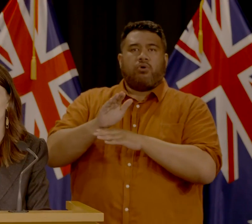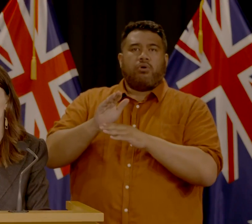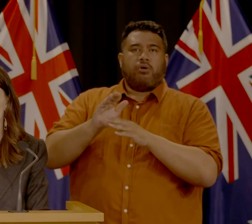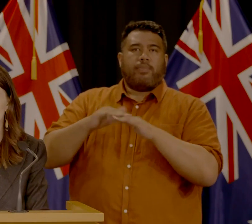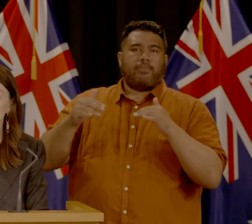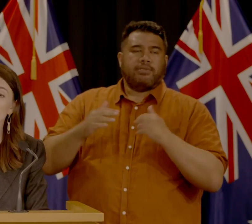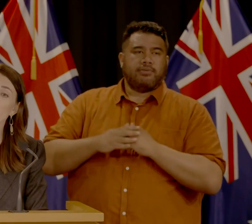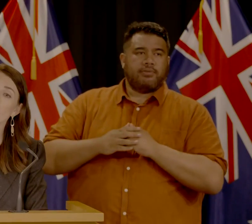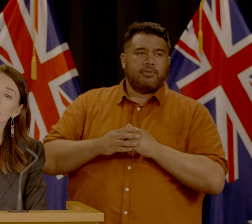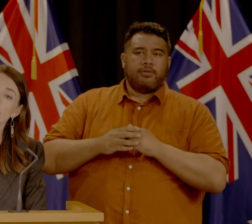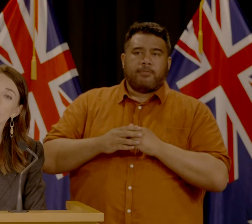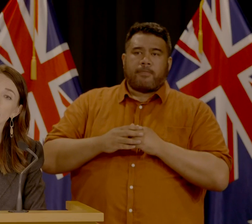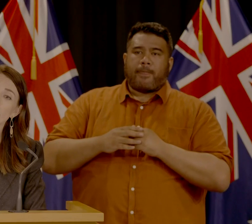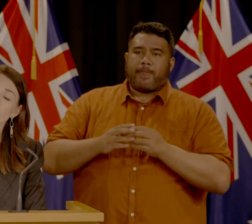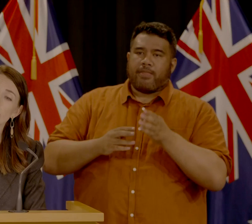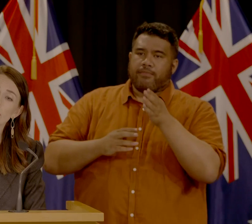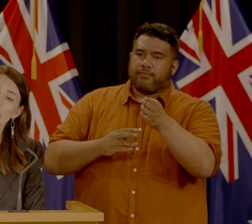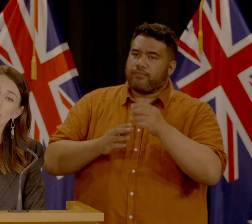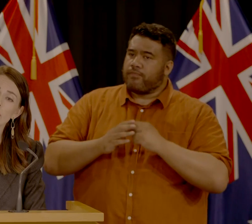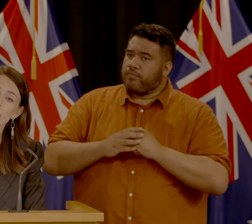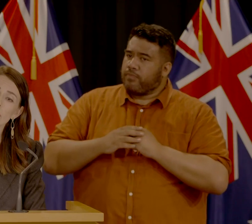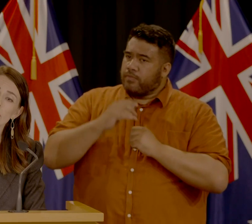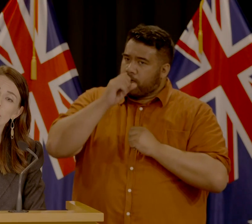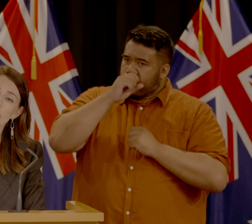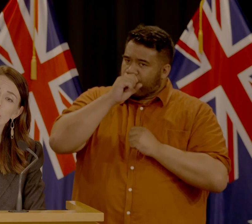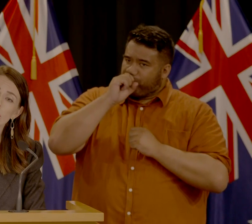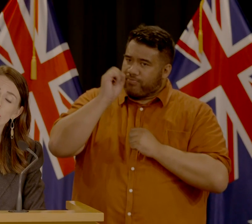forward. For example, when you came to a decision to end